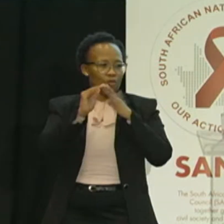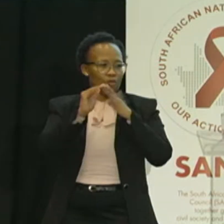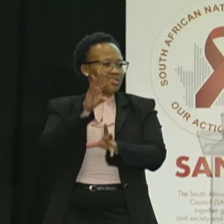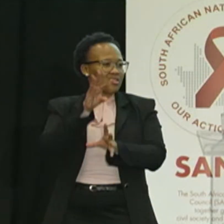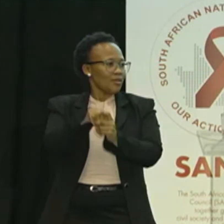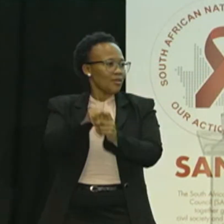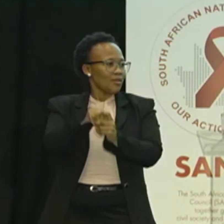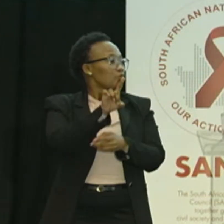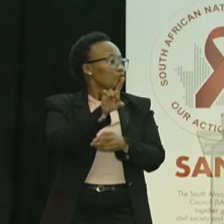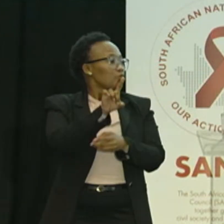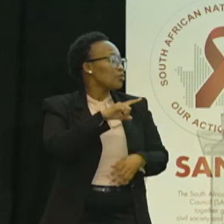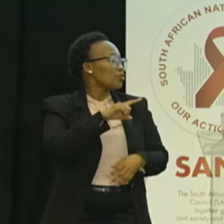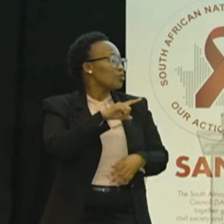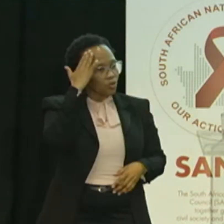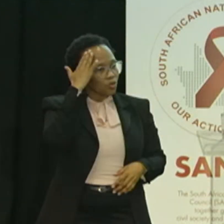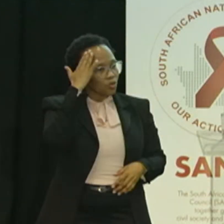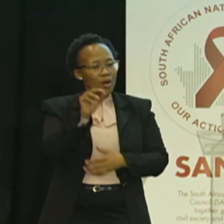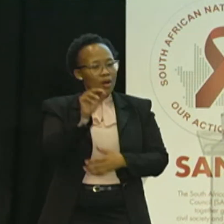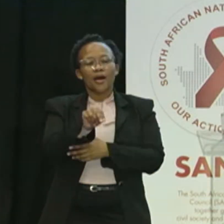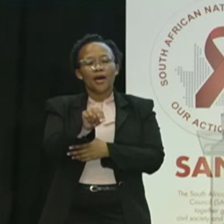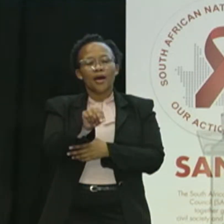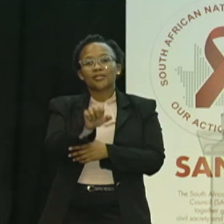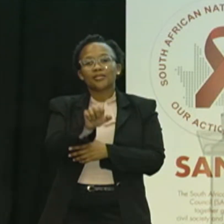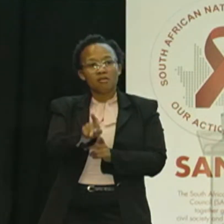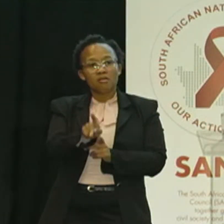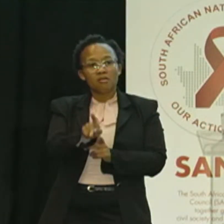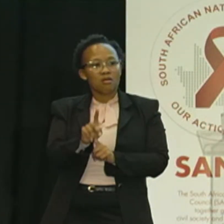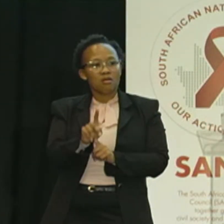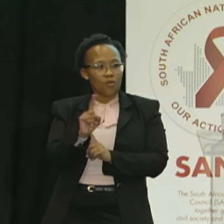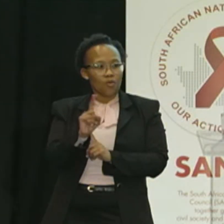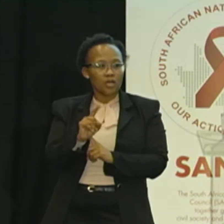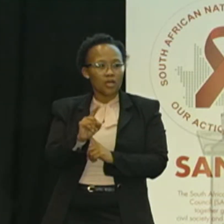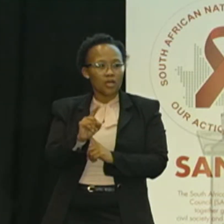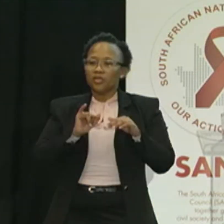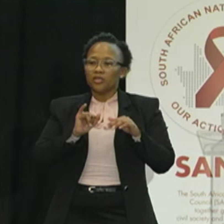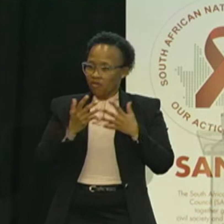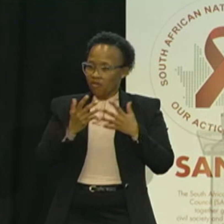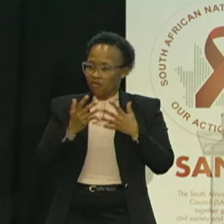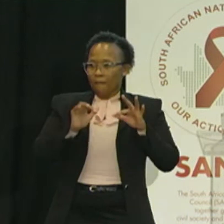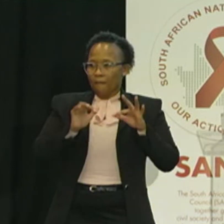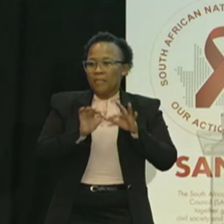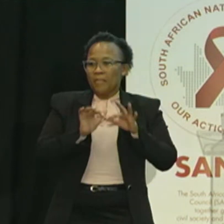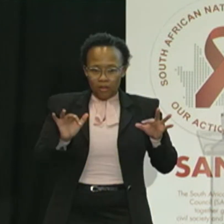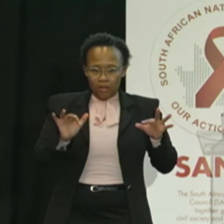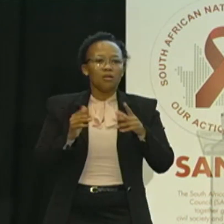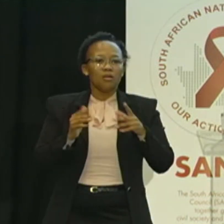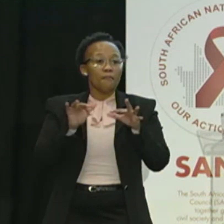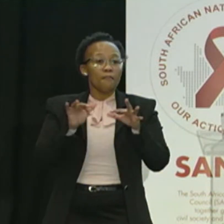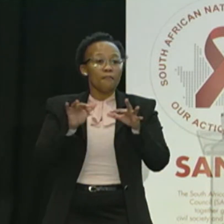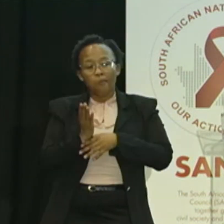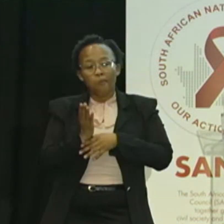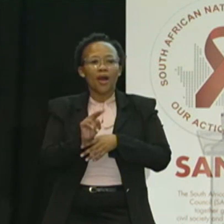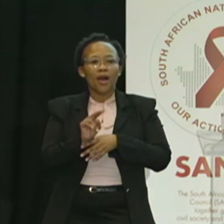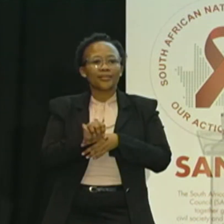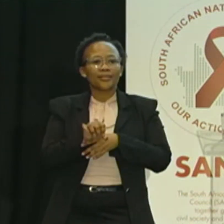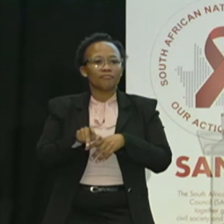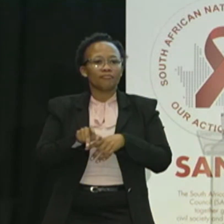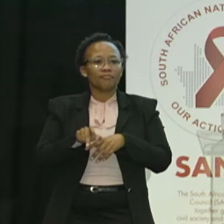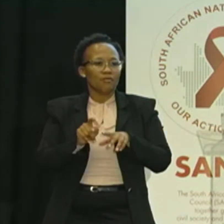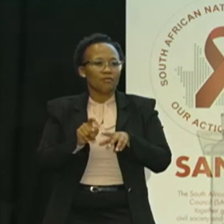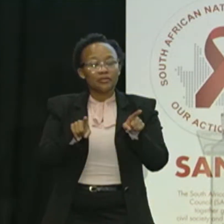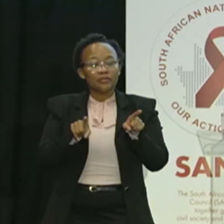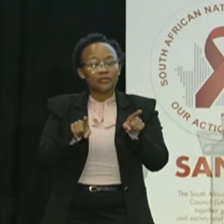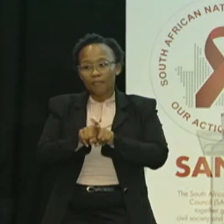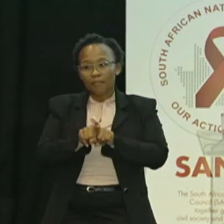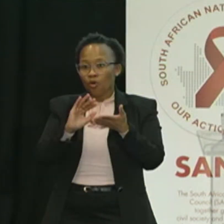new NSP is a people's NSP. It's been termed the people's NSP. And so we want communities